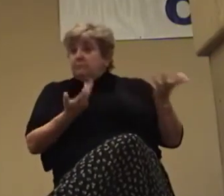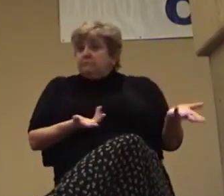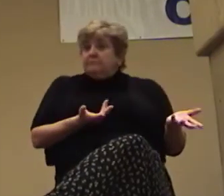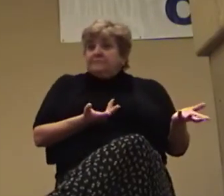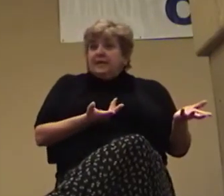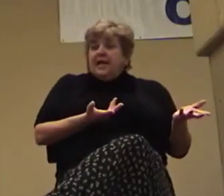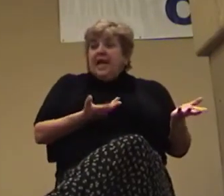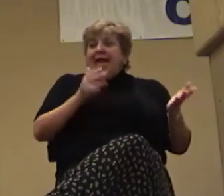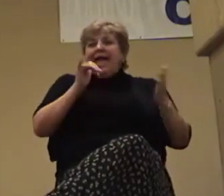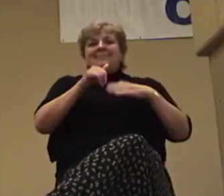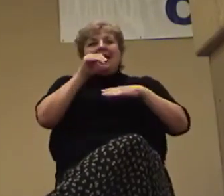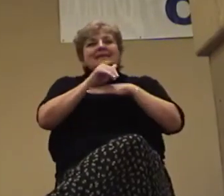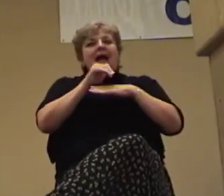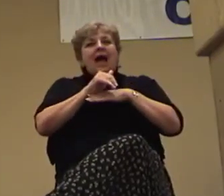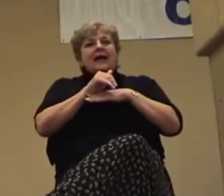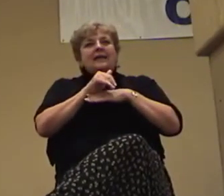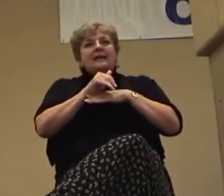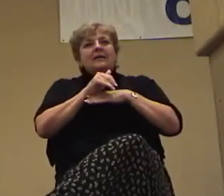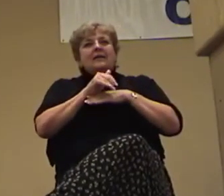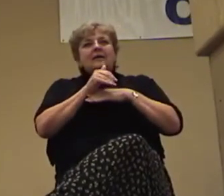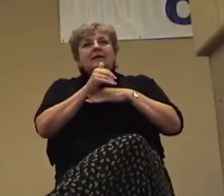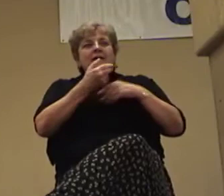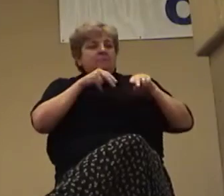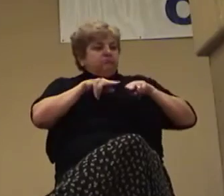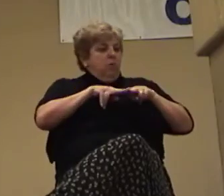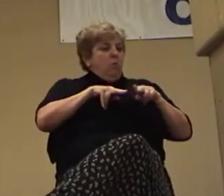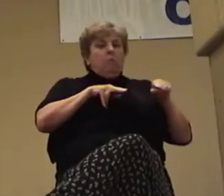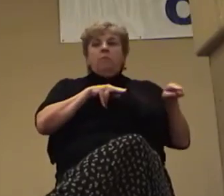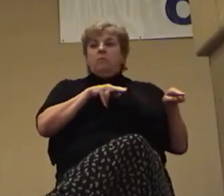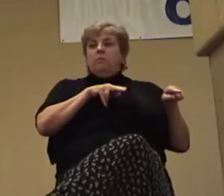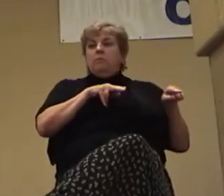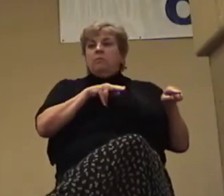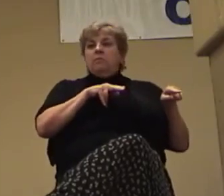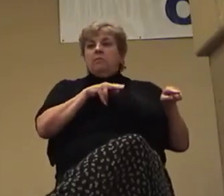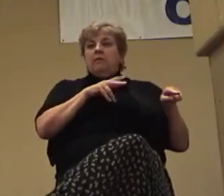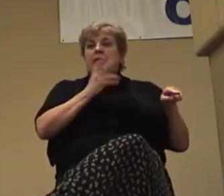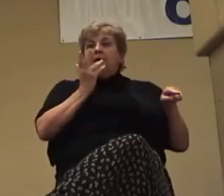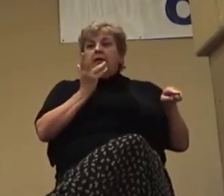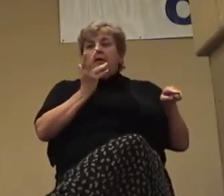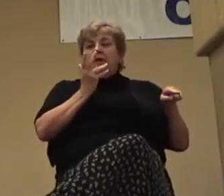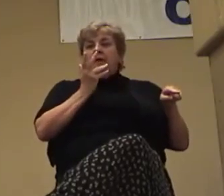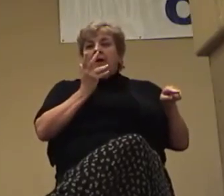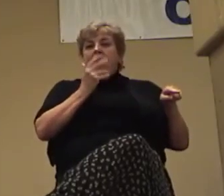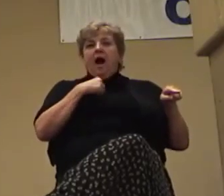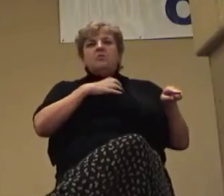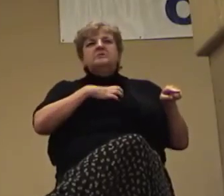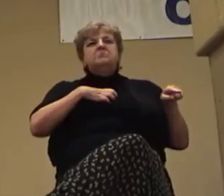was in that bed with my partner without a guy, I'm miserable. I want company.